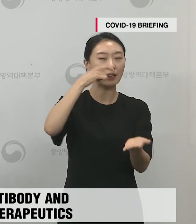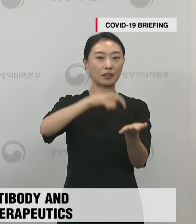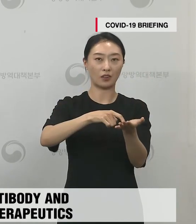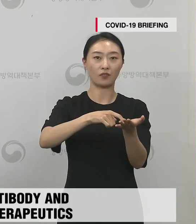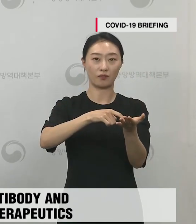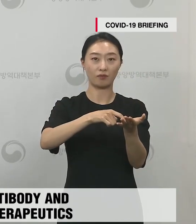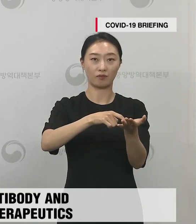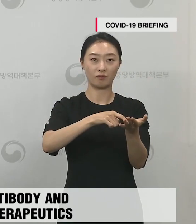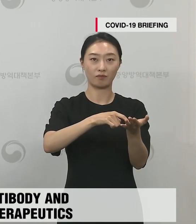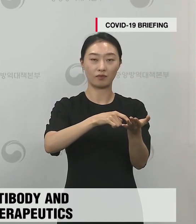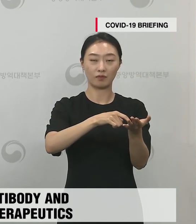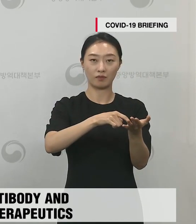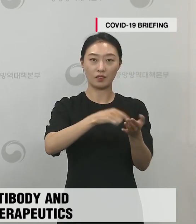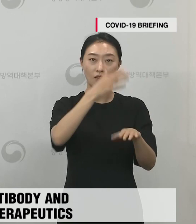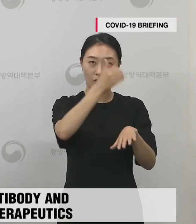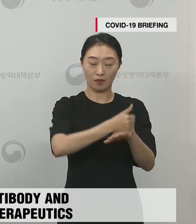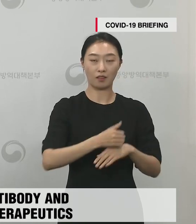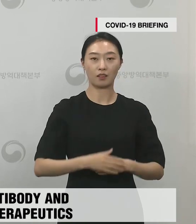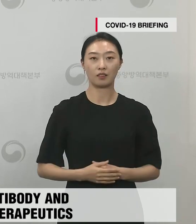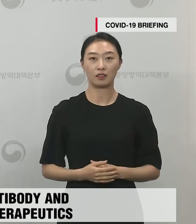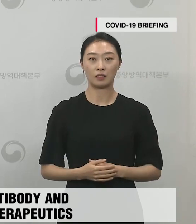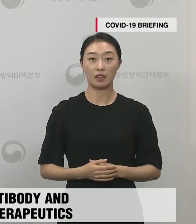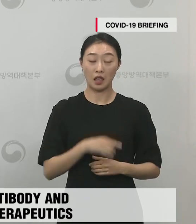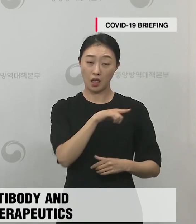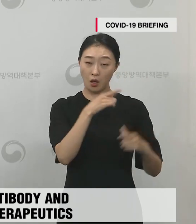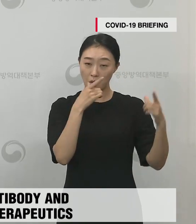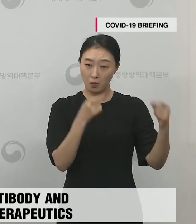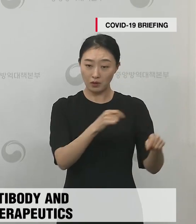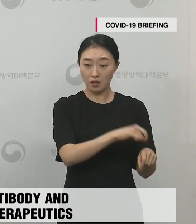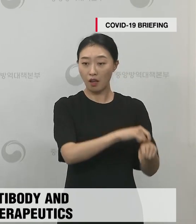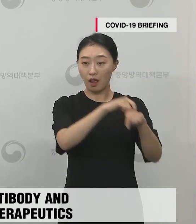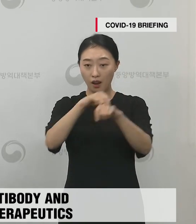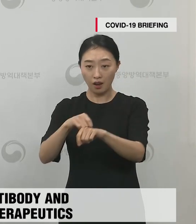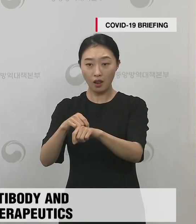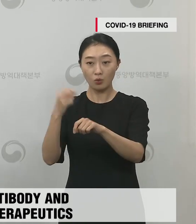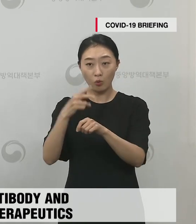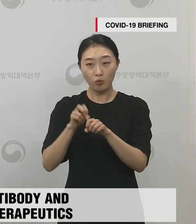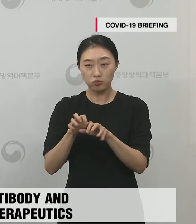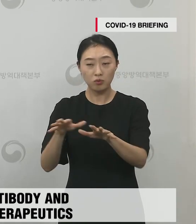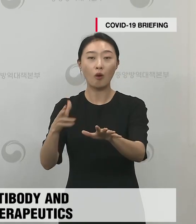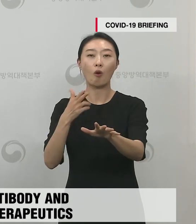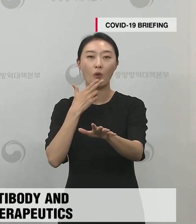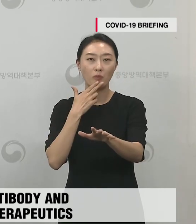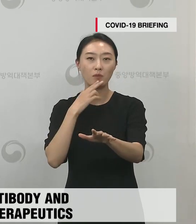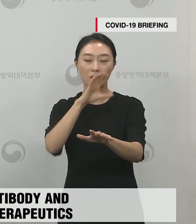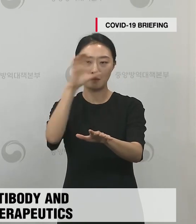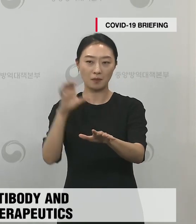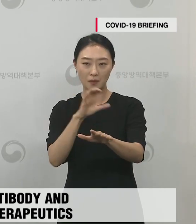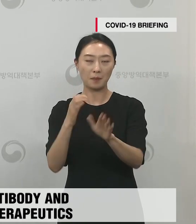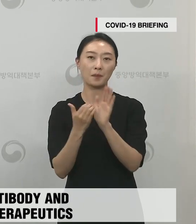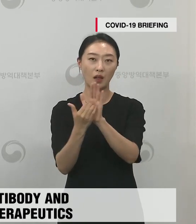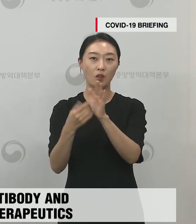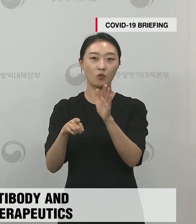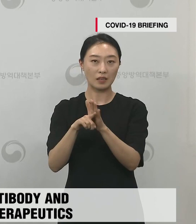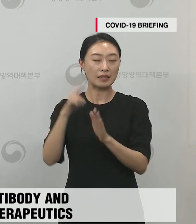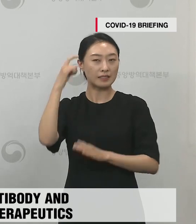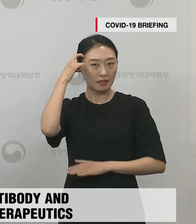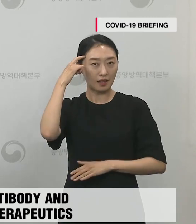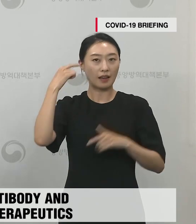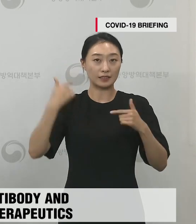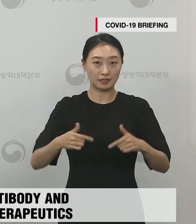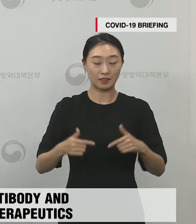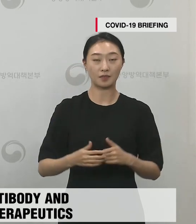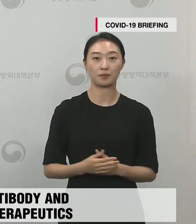to exponential surge in the number of confirmed patients. And we shall not repeat the same